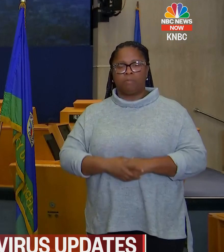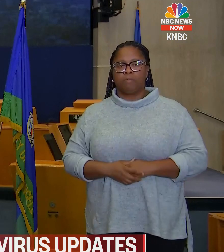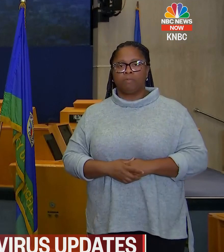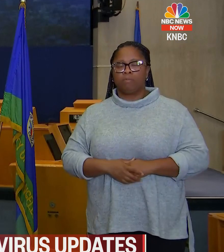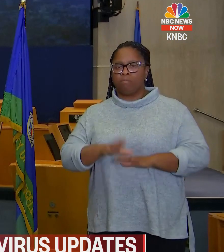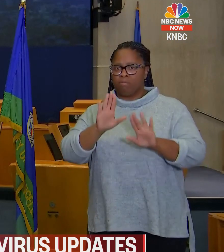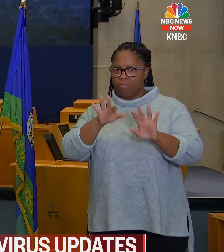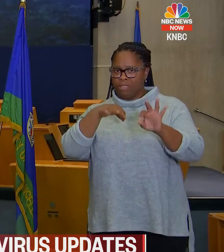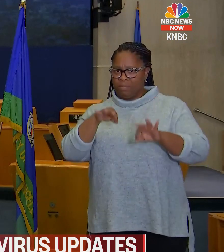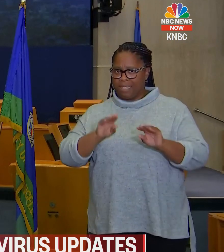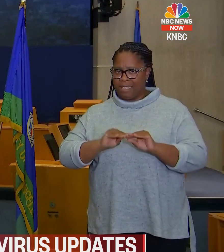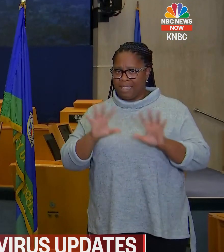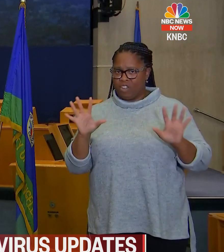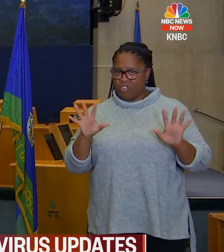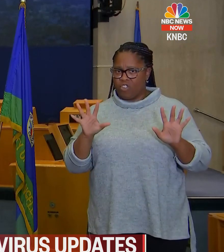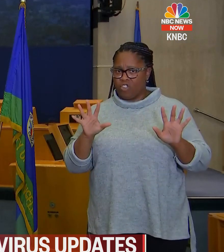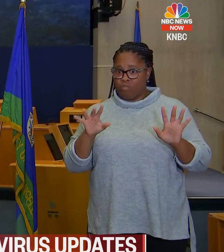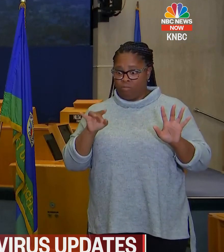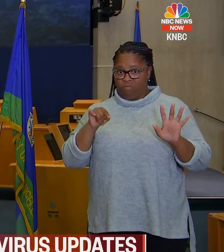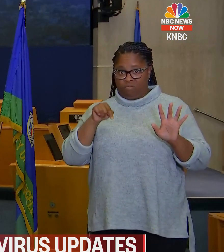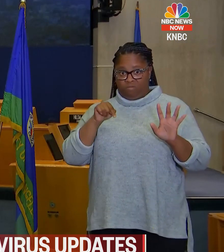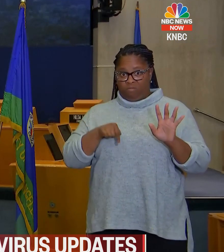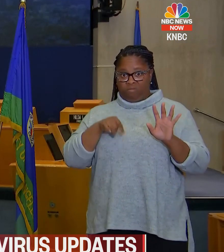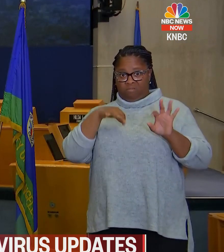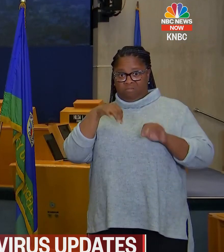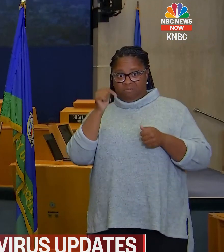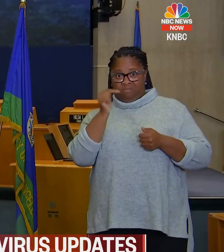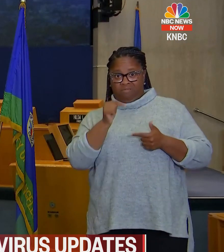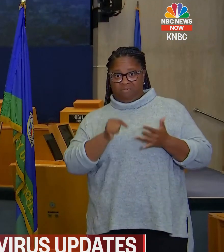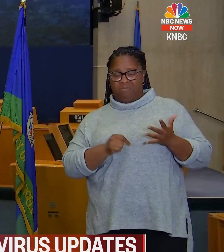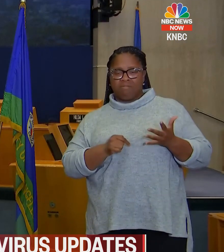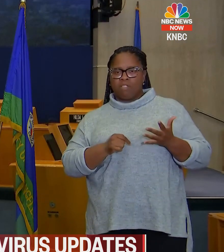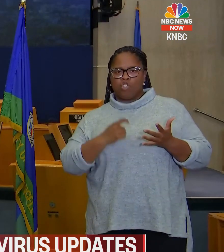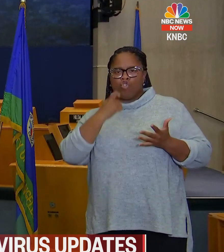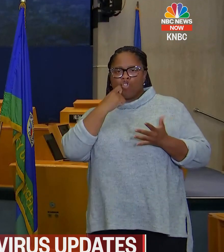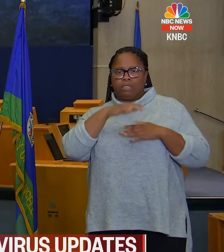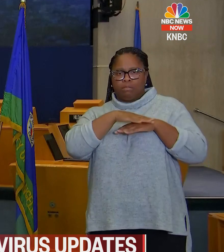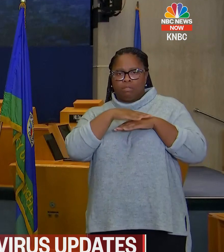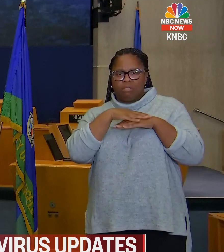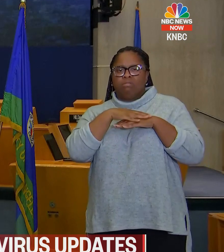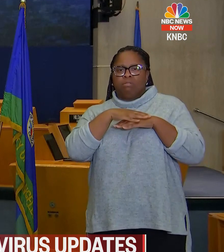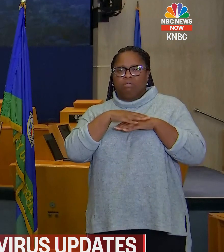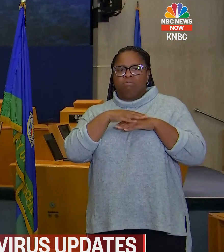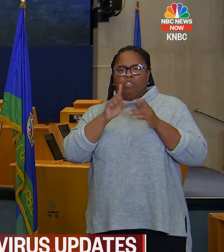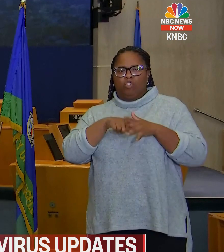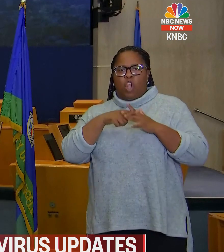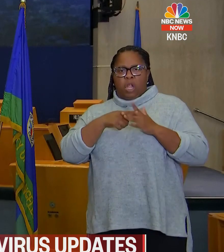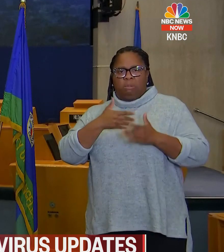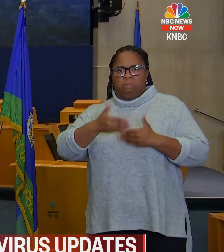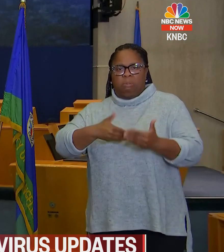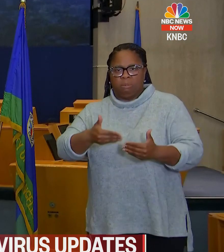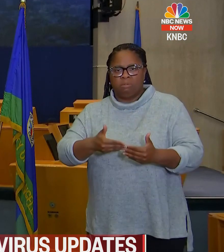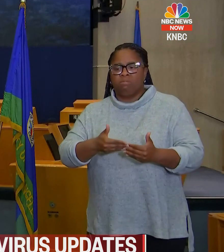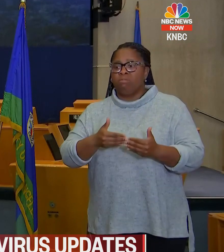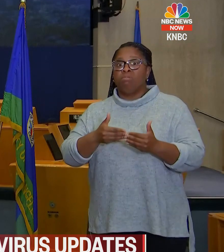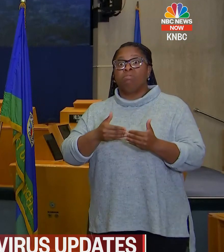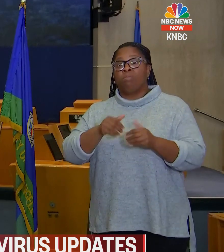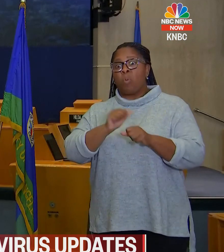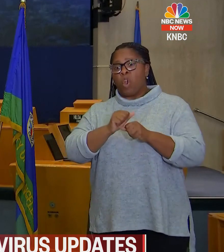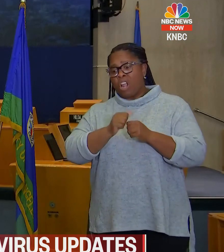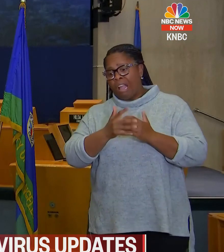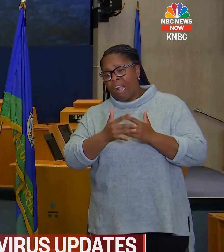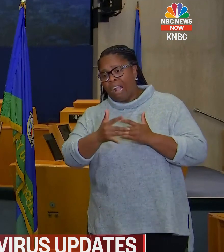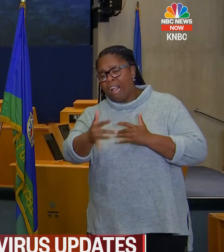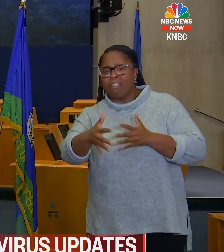clear. This is just the beginning. And there's a lot of work left to be done,